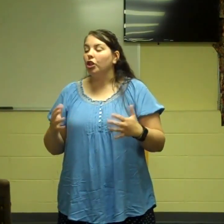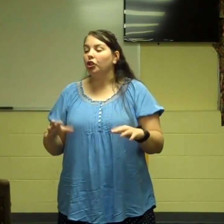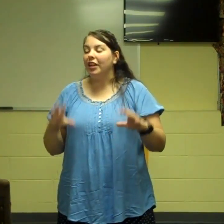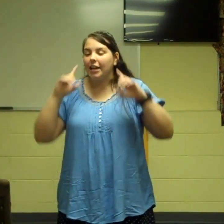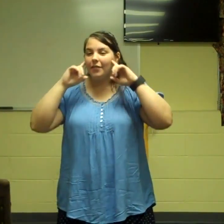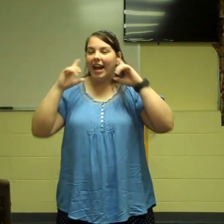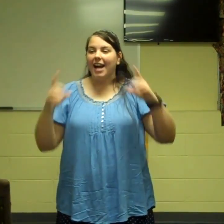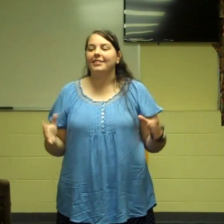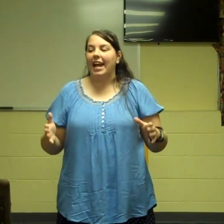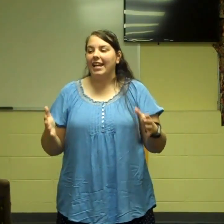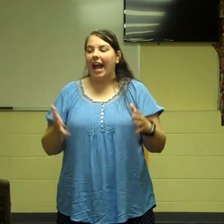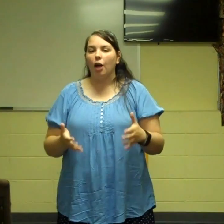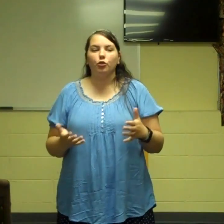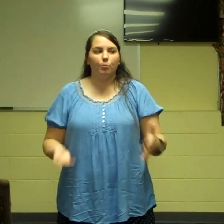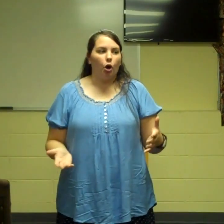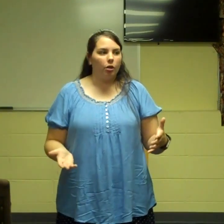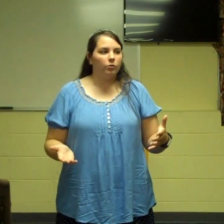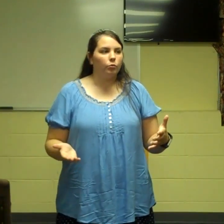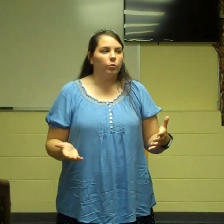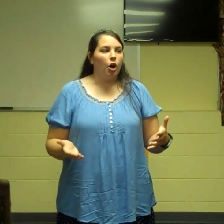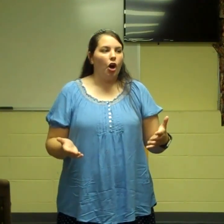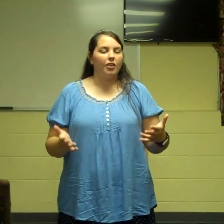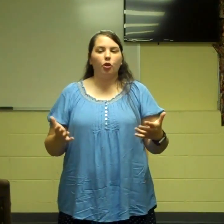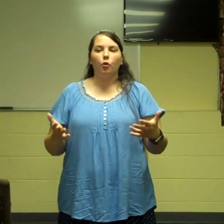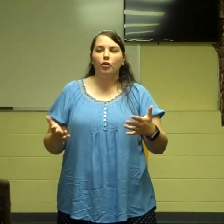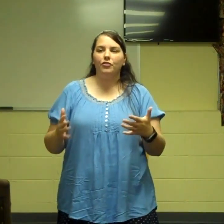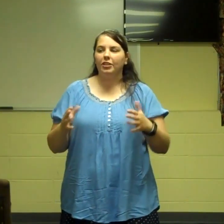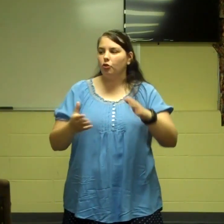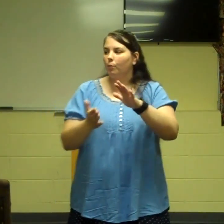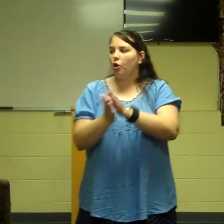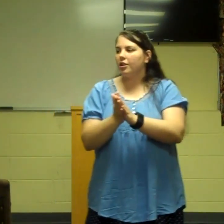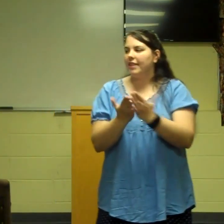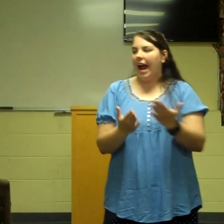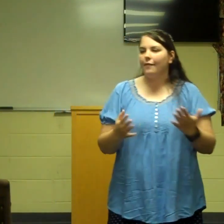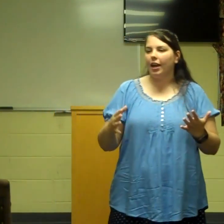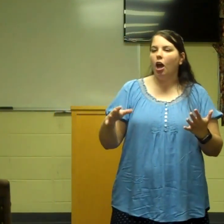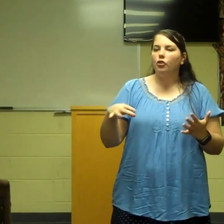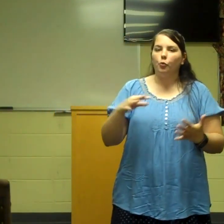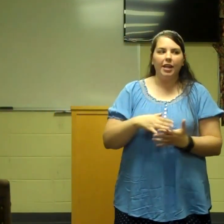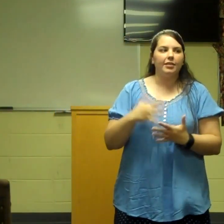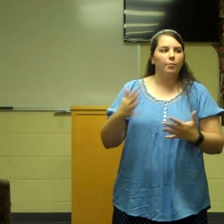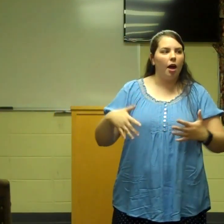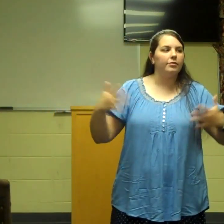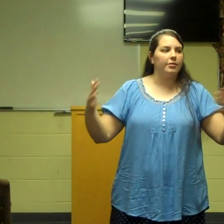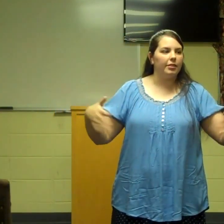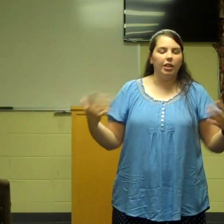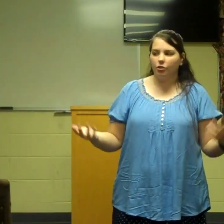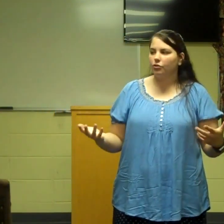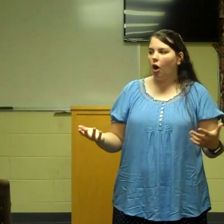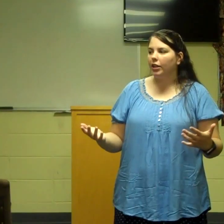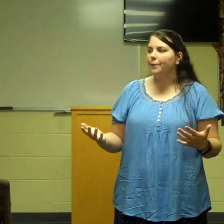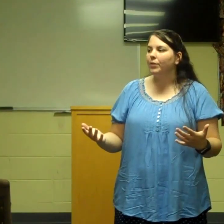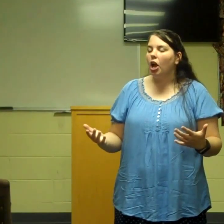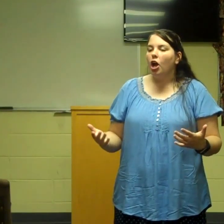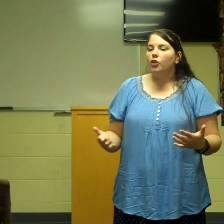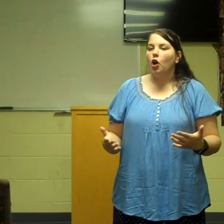going to think of it as a calendar book. All right, so you've seen those little books that have like the weeks, the months, the years all in it. So